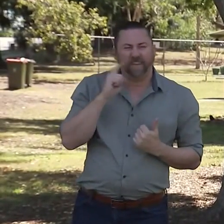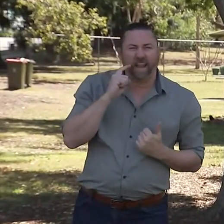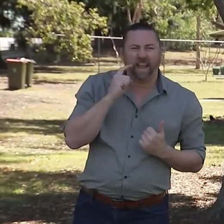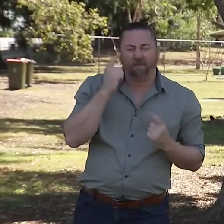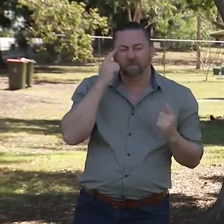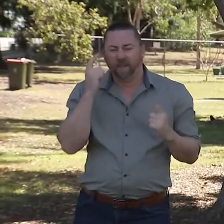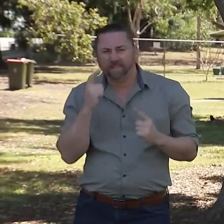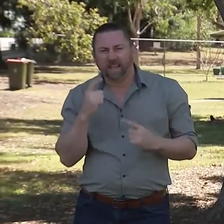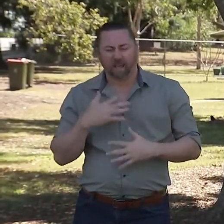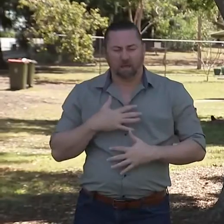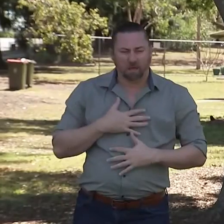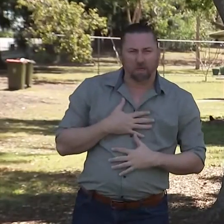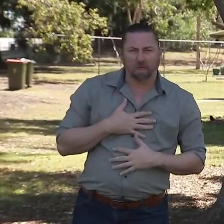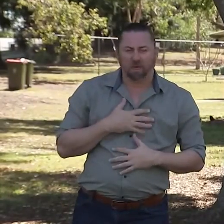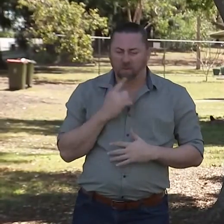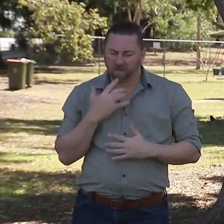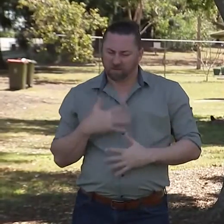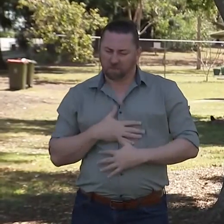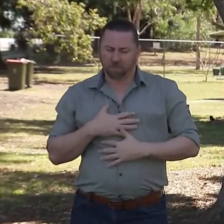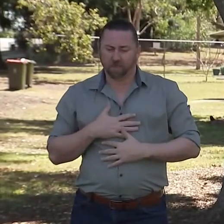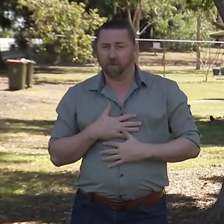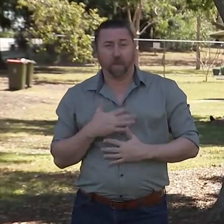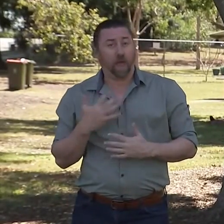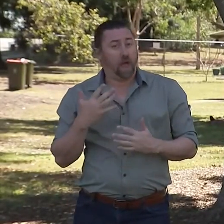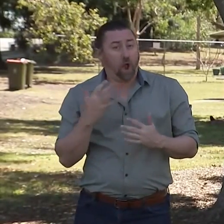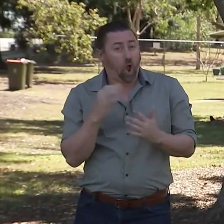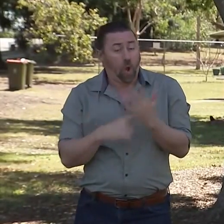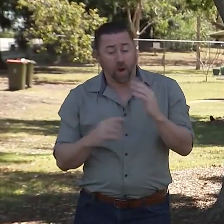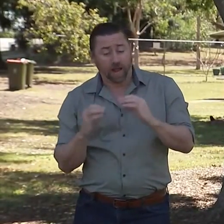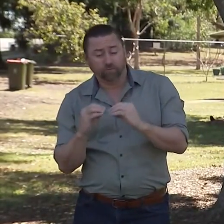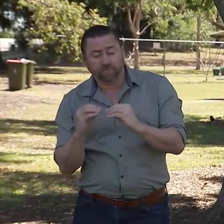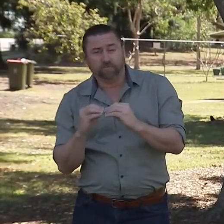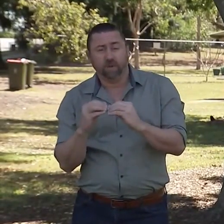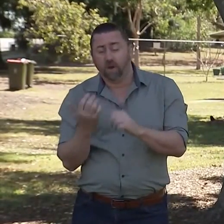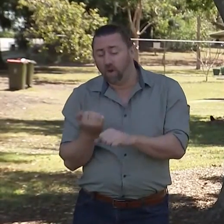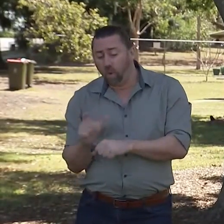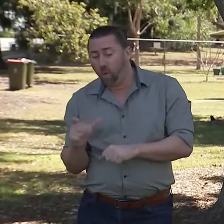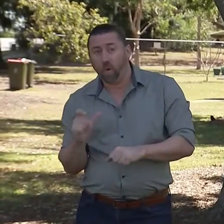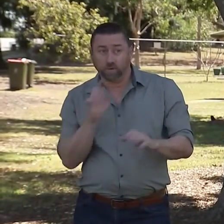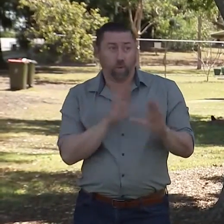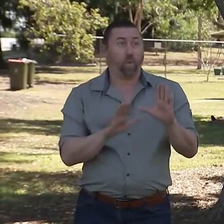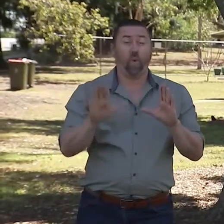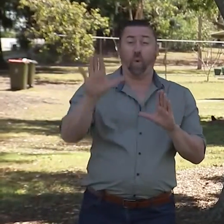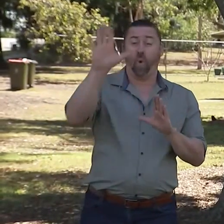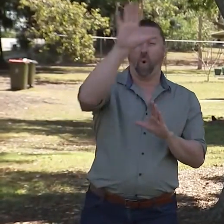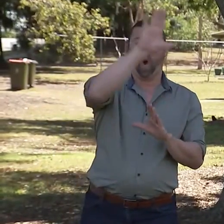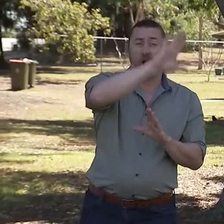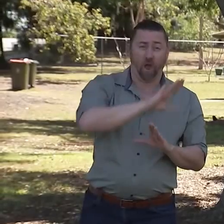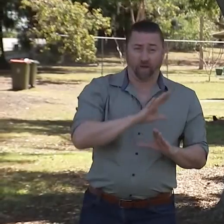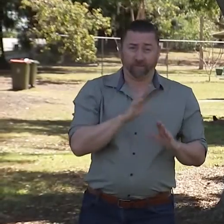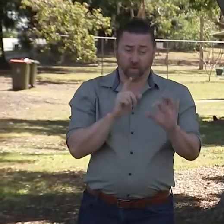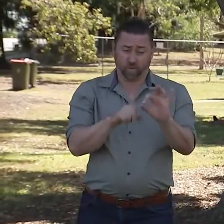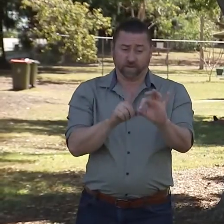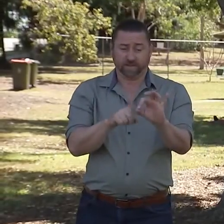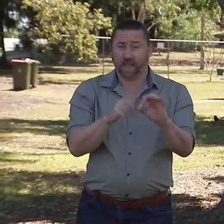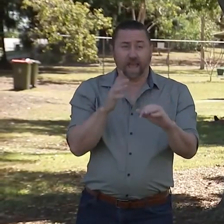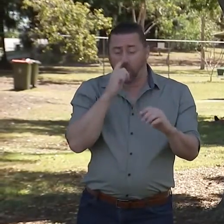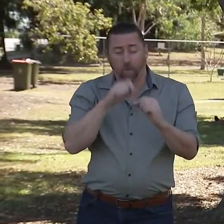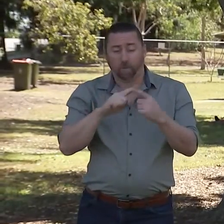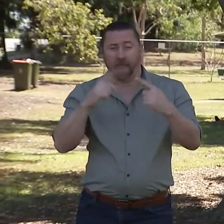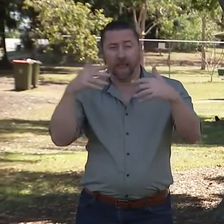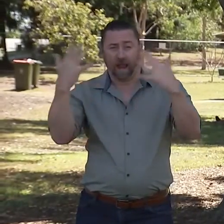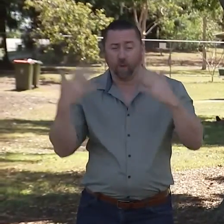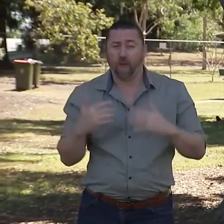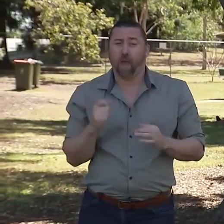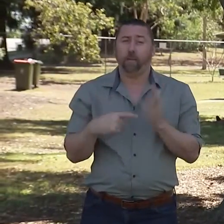state. Because I think one of the reasons we've been successful in containing nearly 50 incursions of the virus in the last few